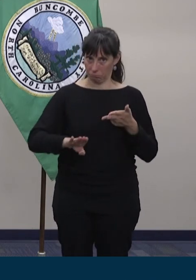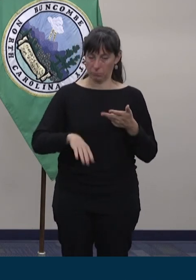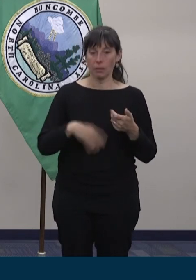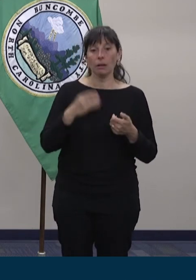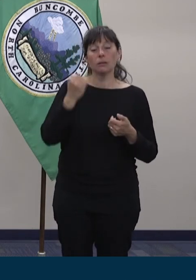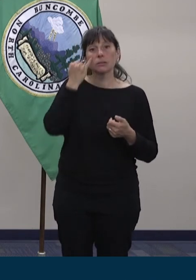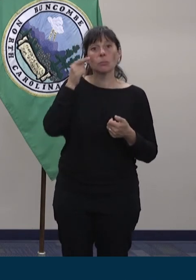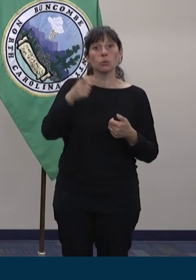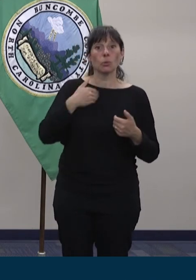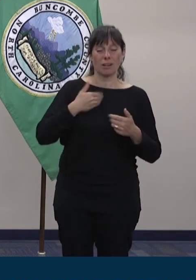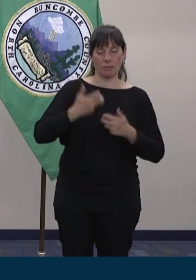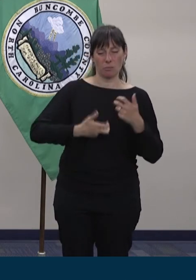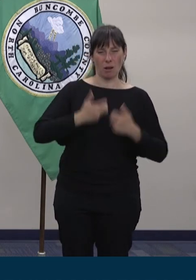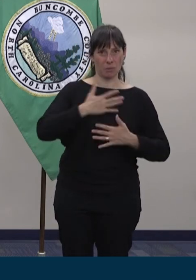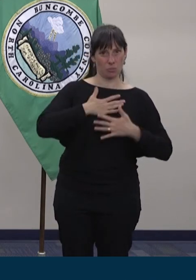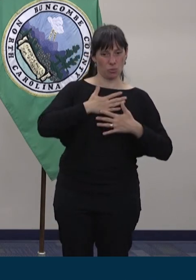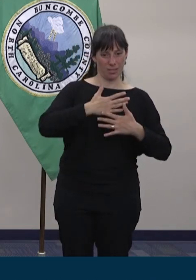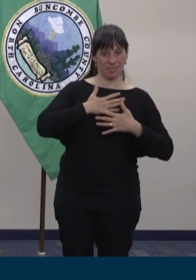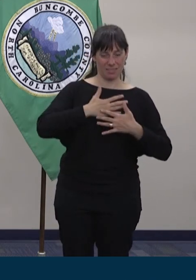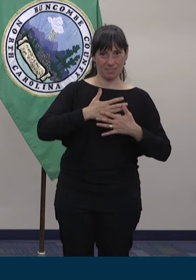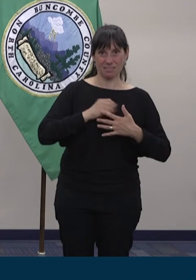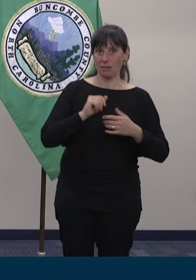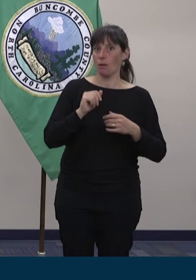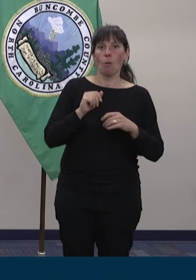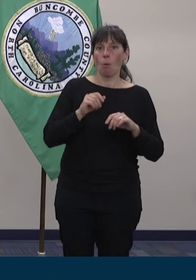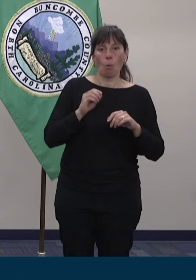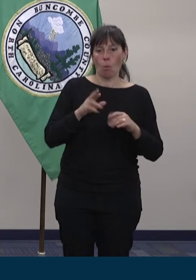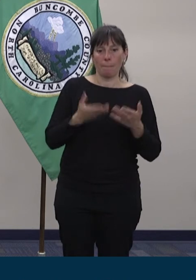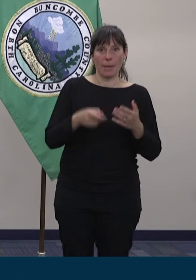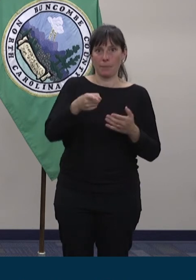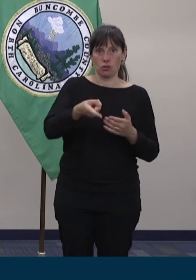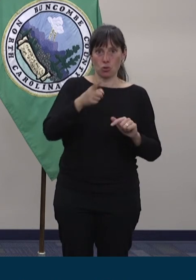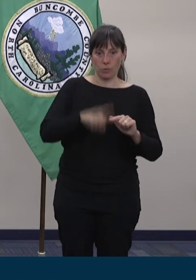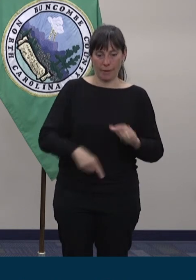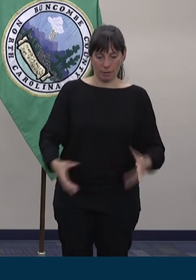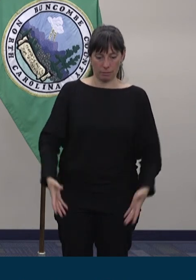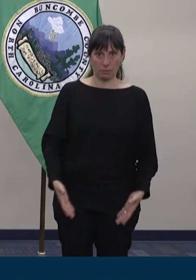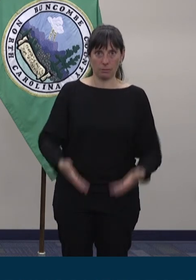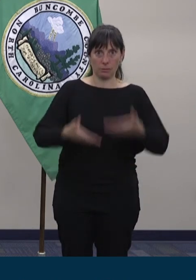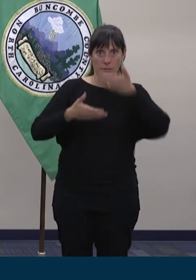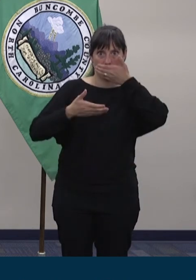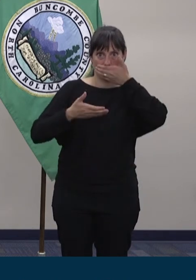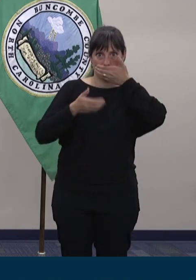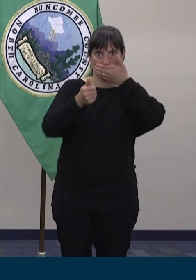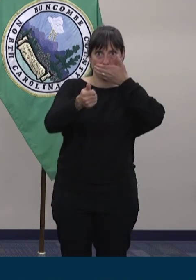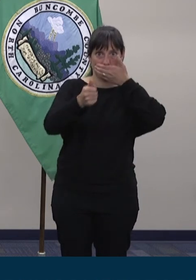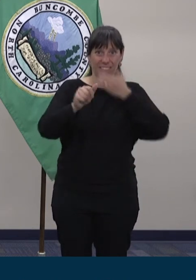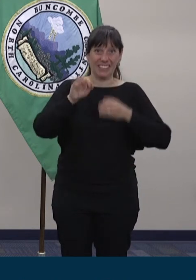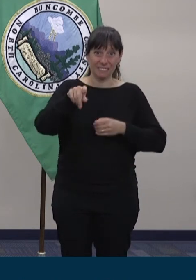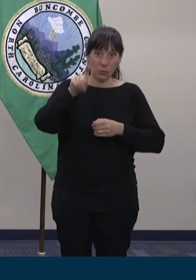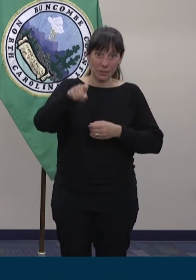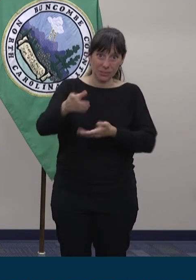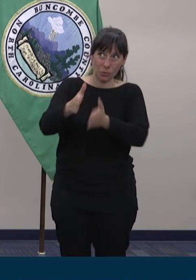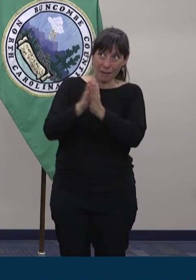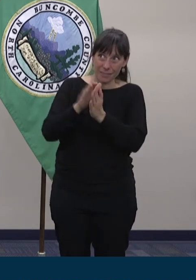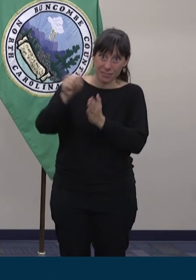trouble breathing or is otherwise unable to put on or remove a face covering without assistance.